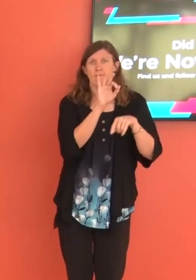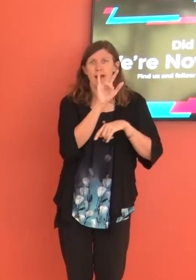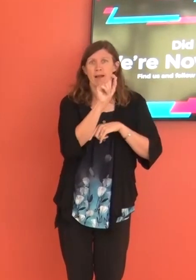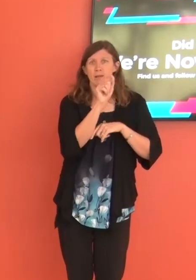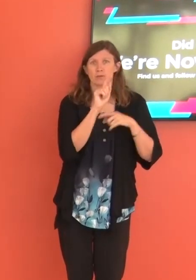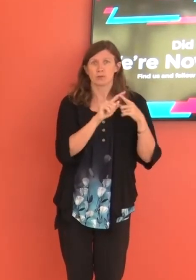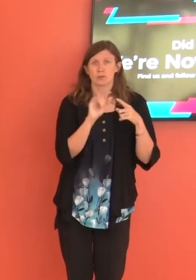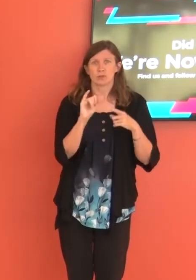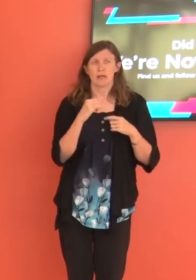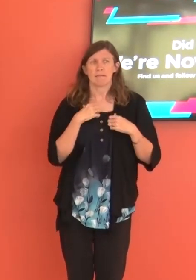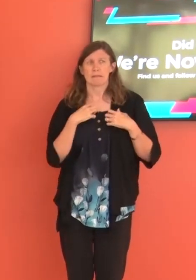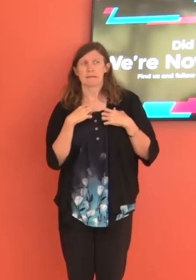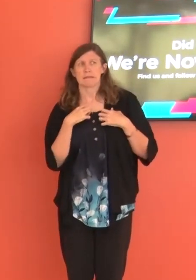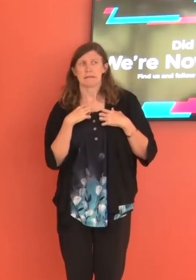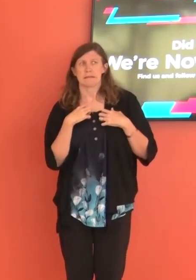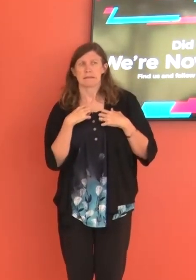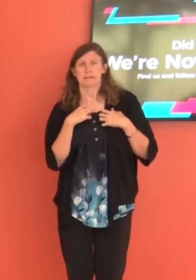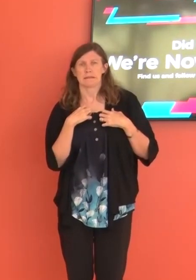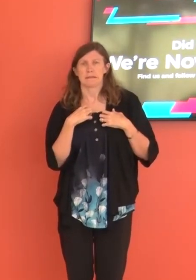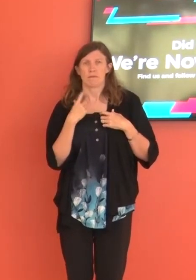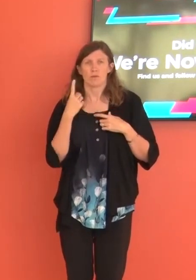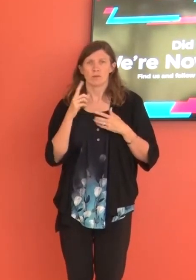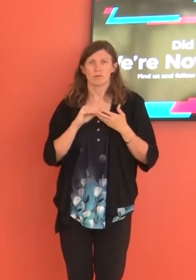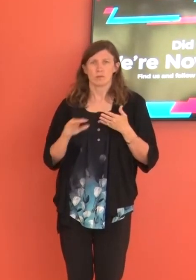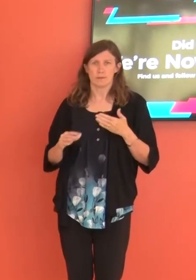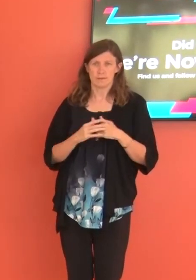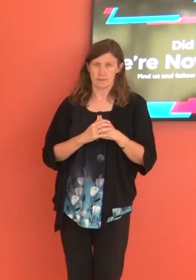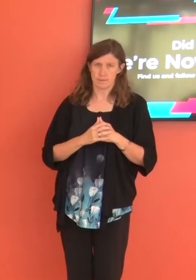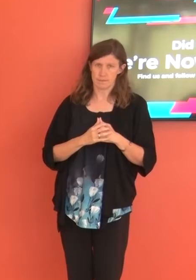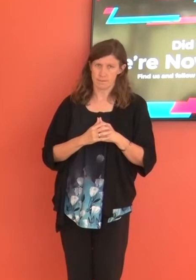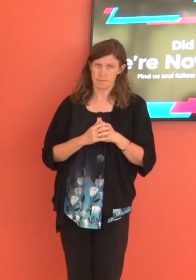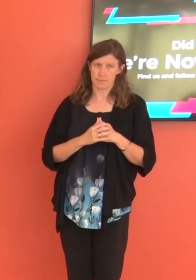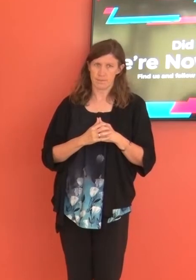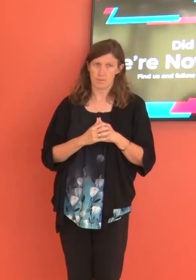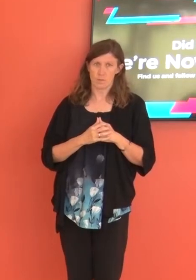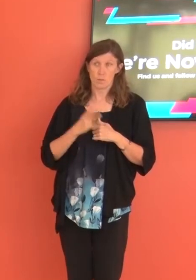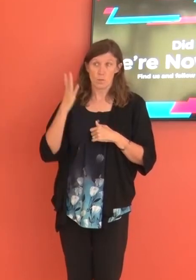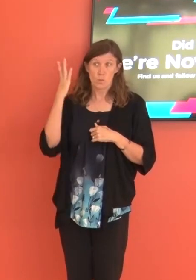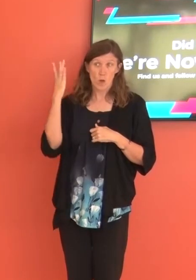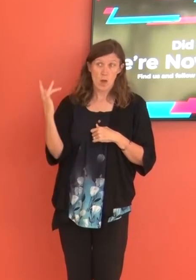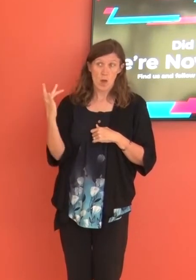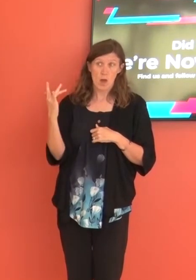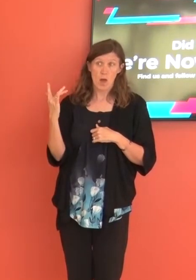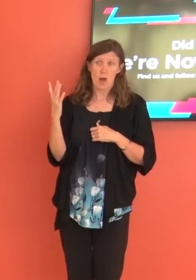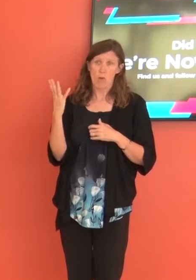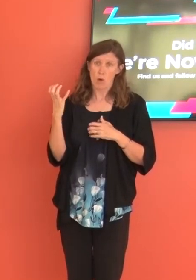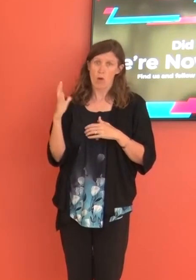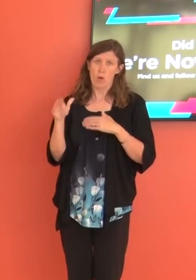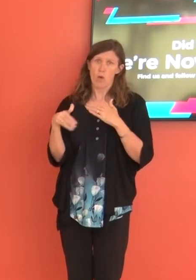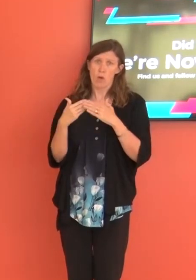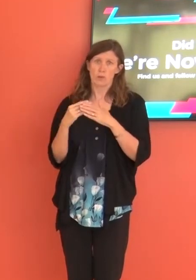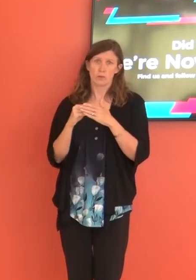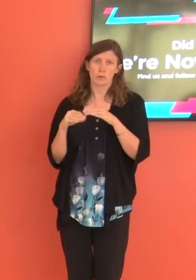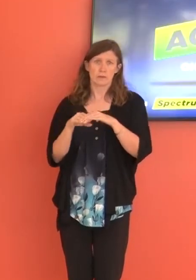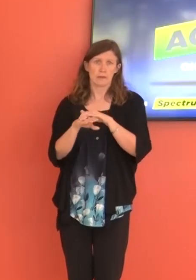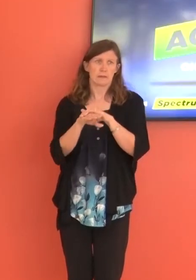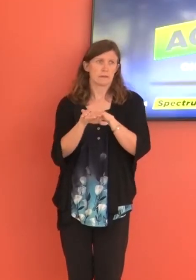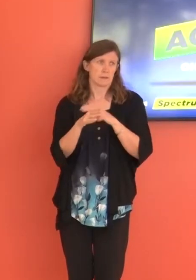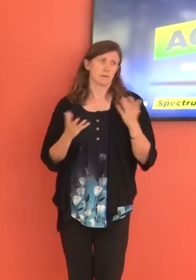I'm hesitant about doing that because I want all students to have the access,